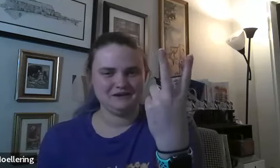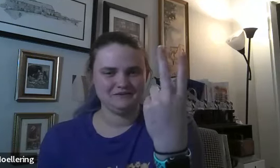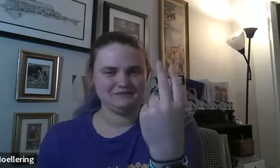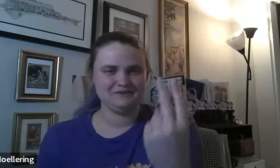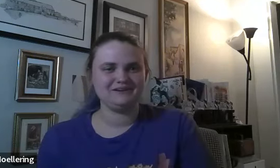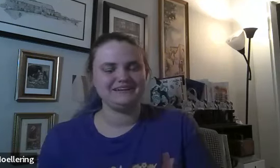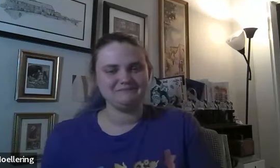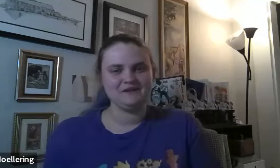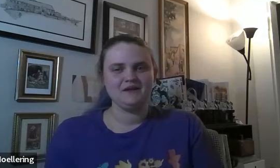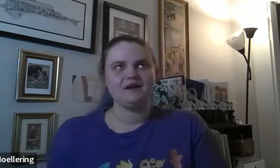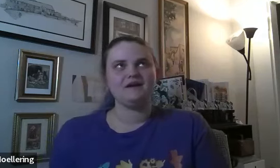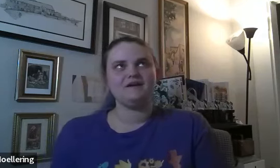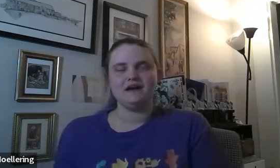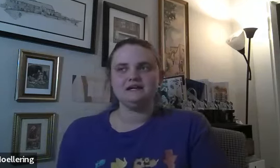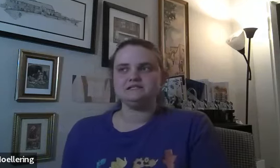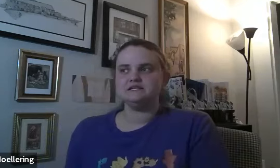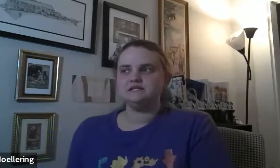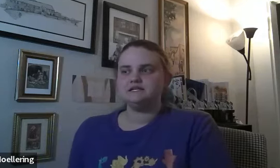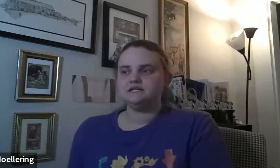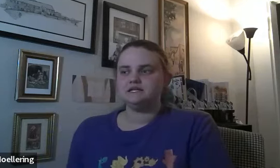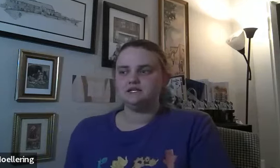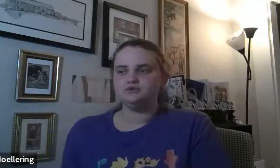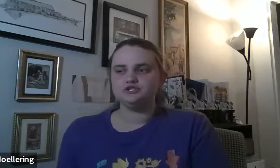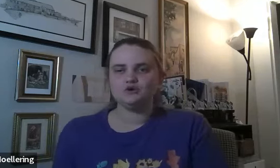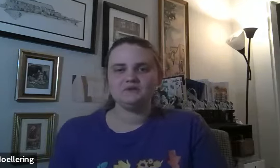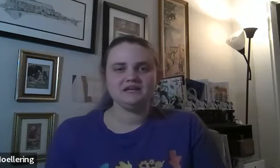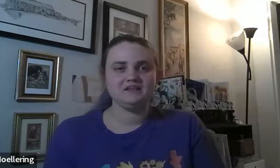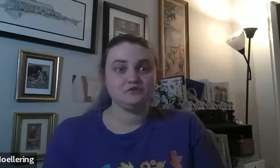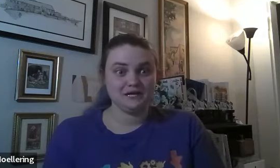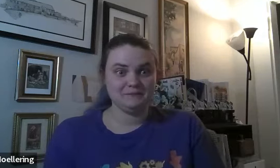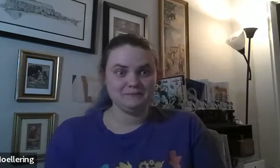12. Good. All right. Can you show me 3?